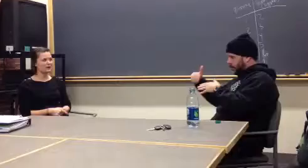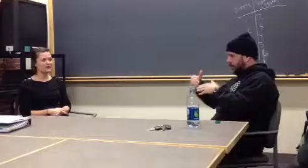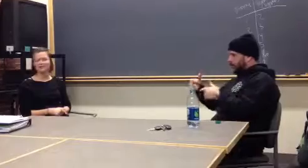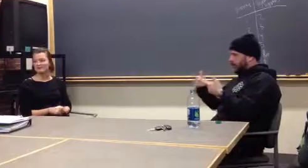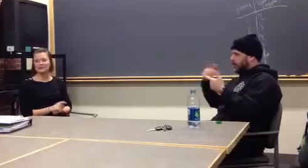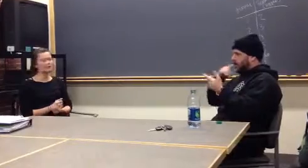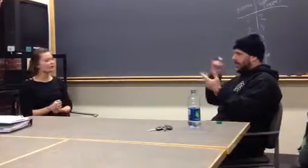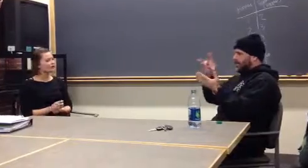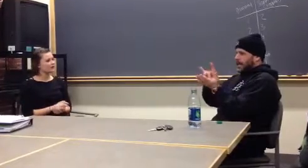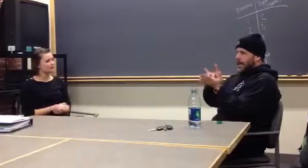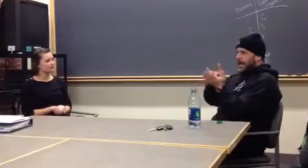Football, there are yards.